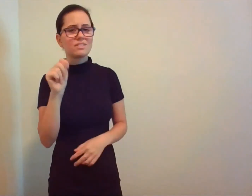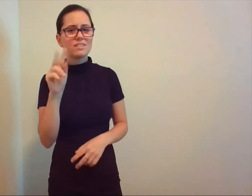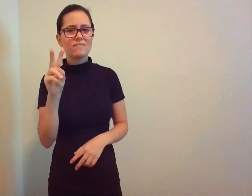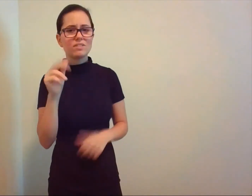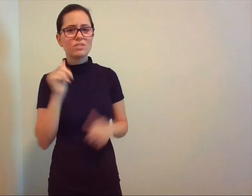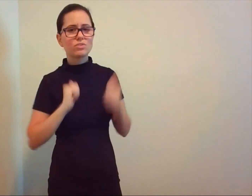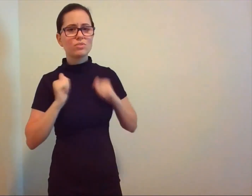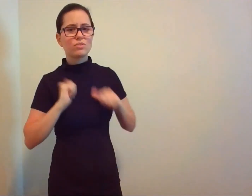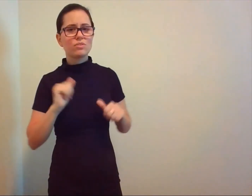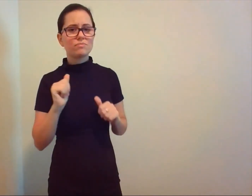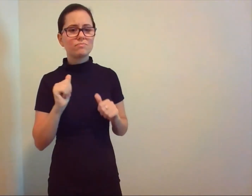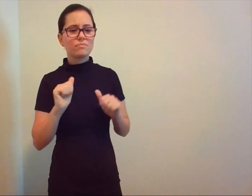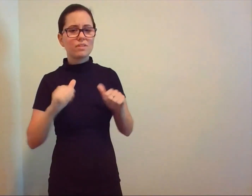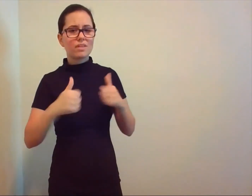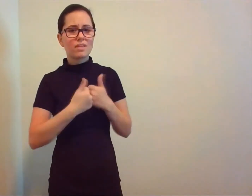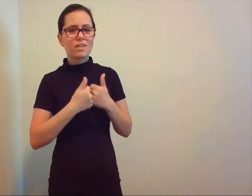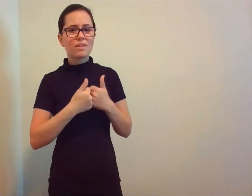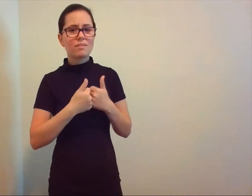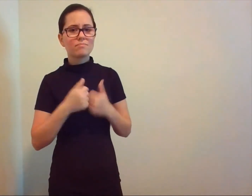And I use the word intention, I mean, there's a little bit of